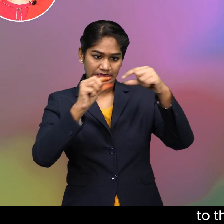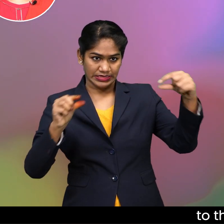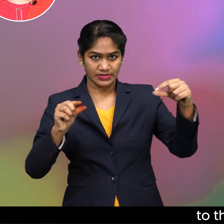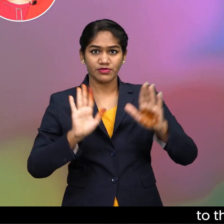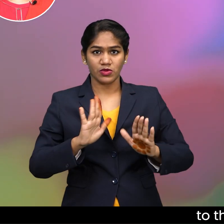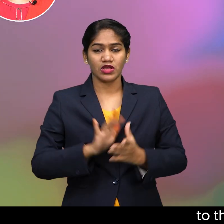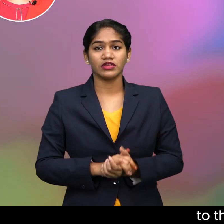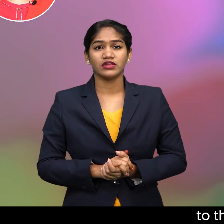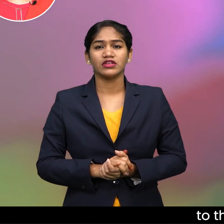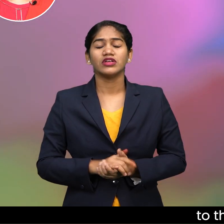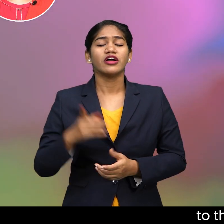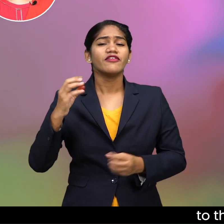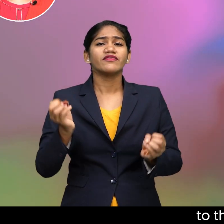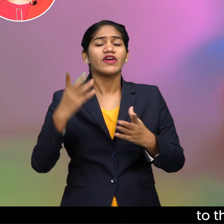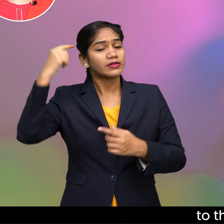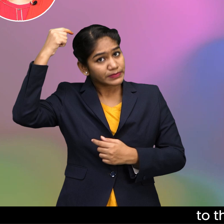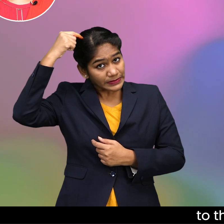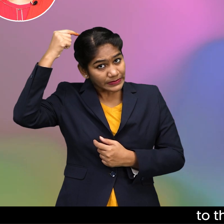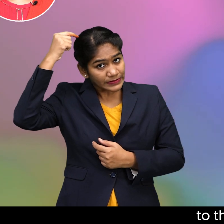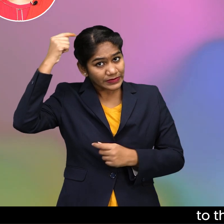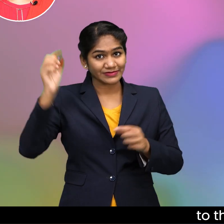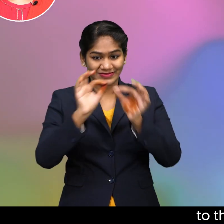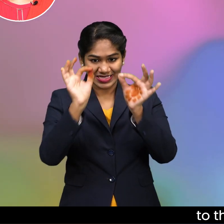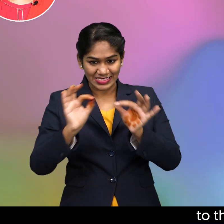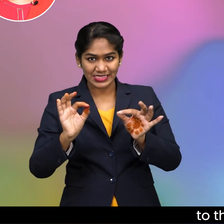to the effectors,